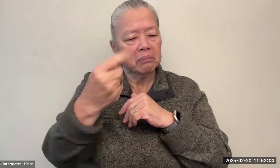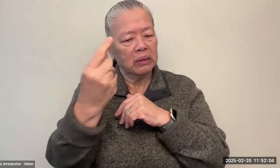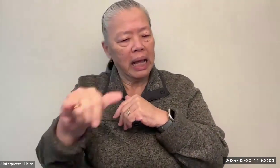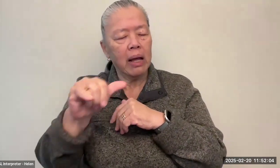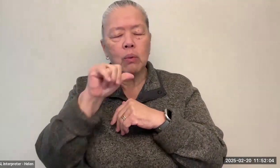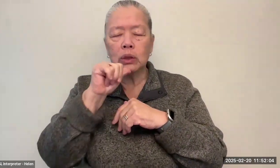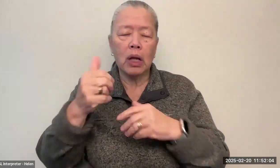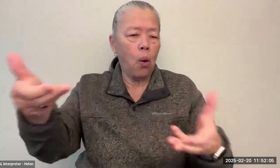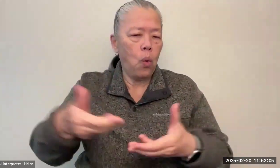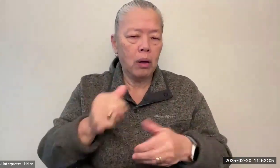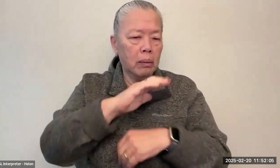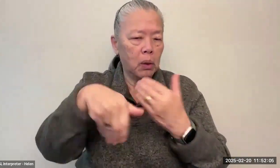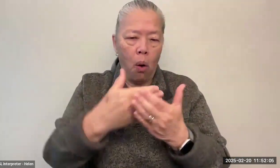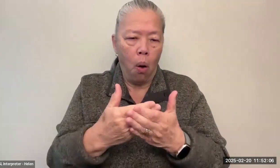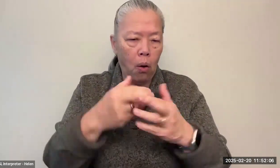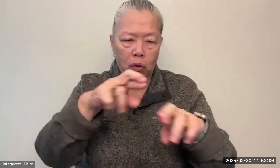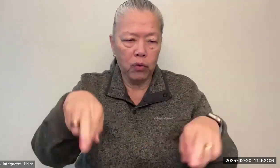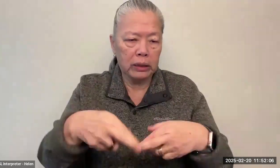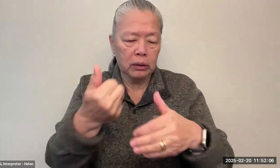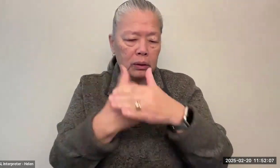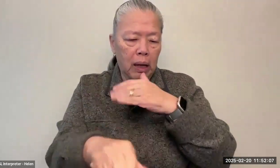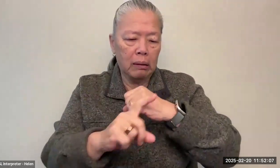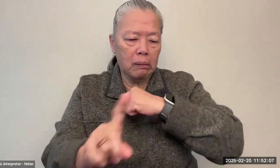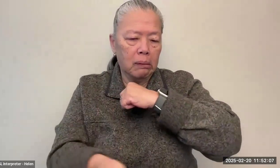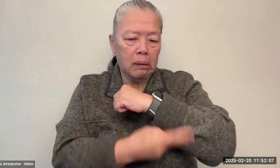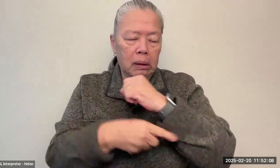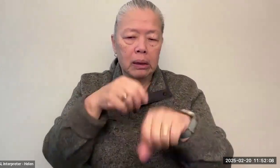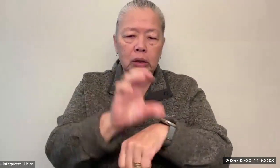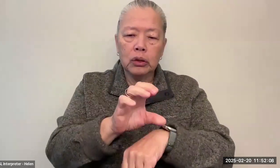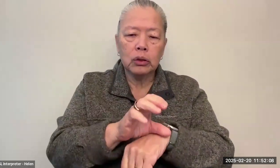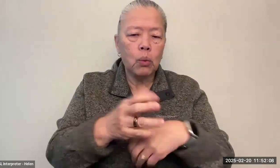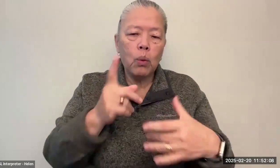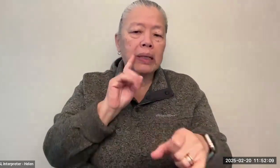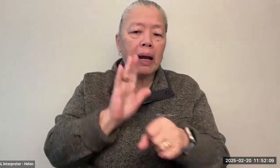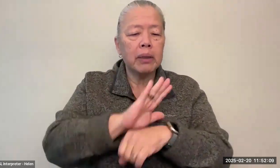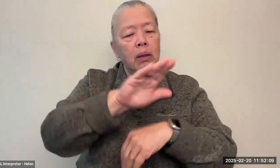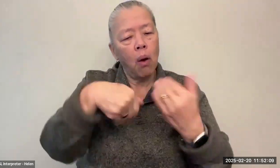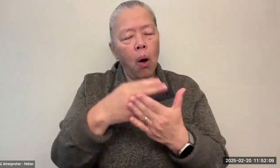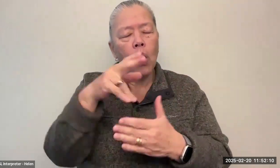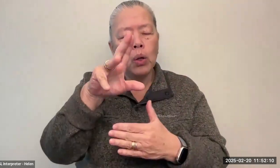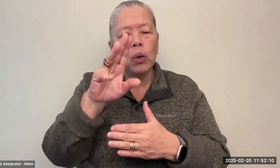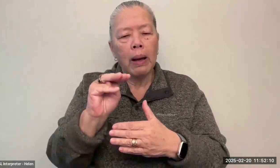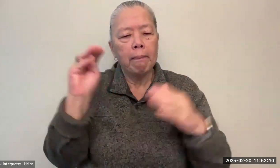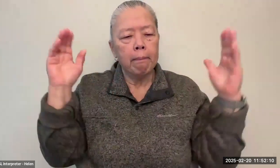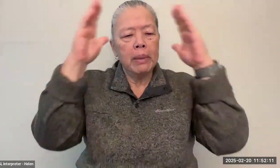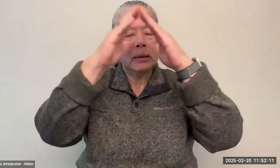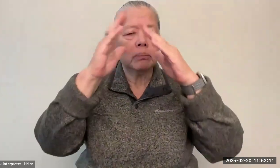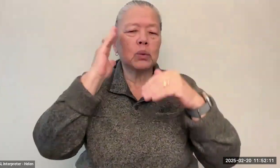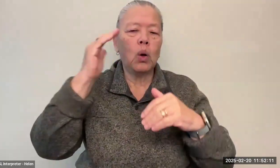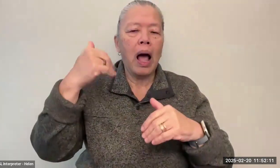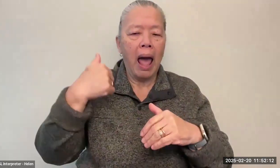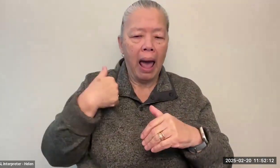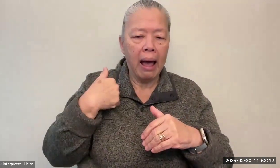Under regionalization, what guarantees all United Methodist bishops will have their general